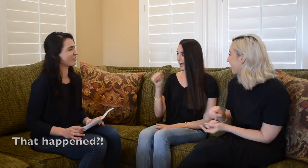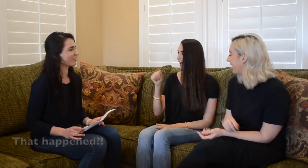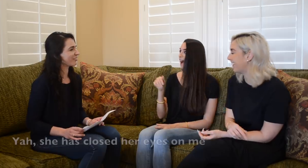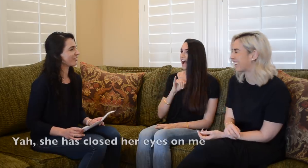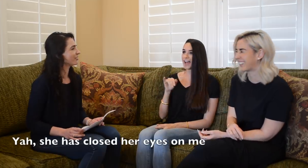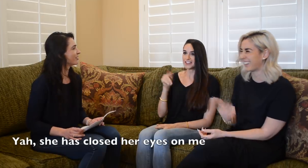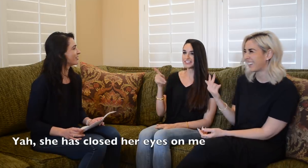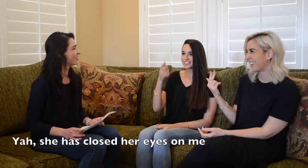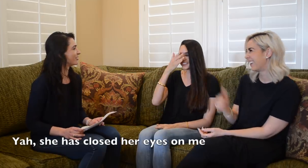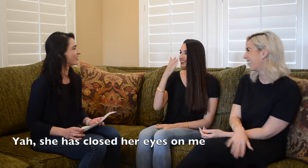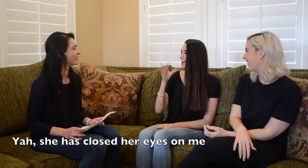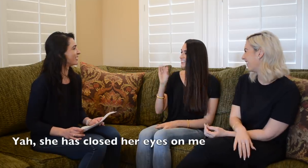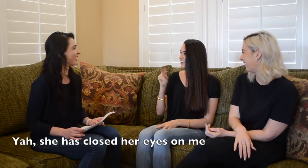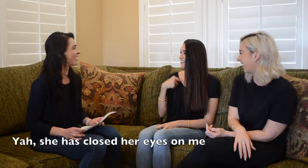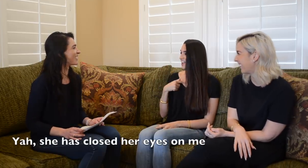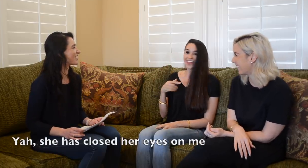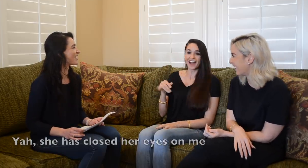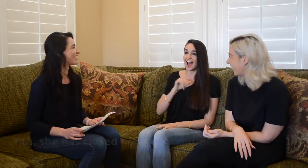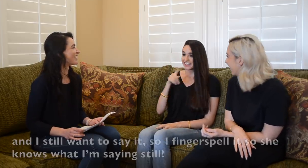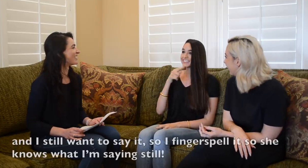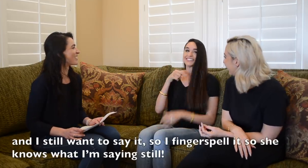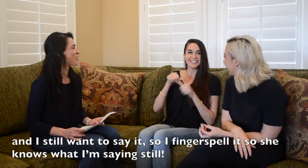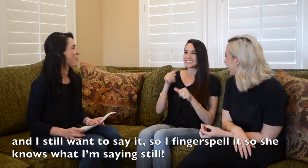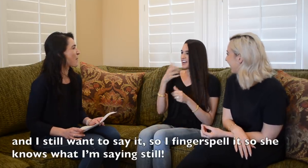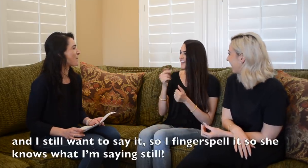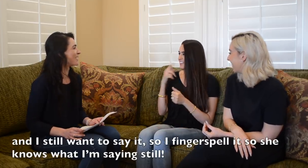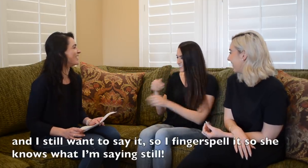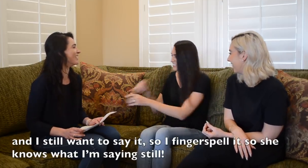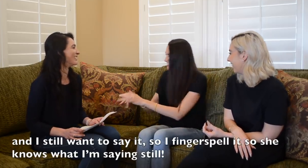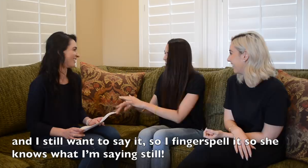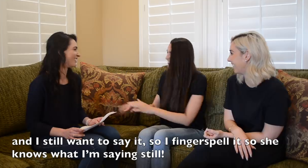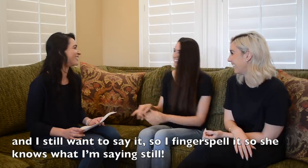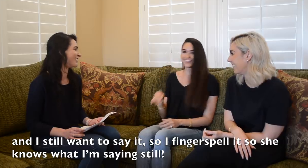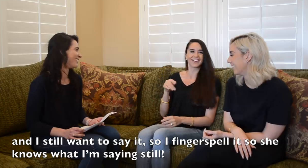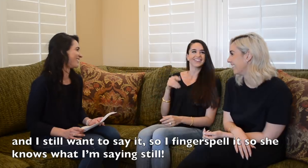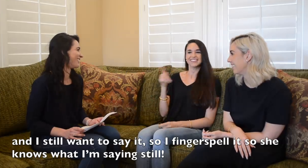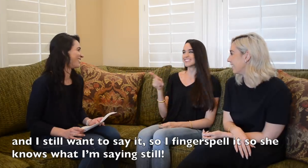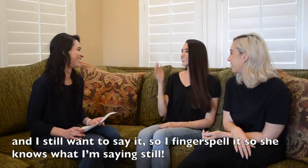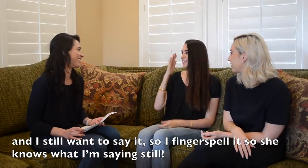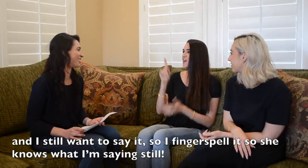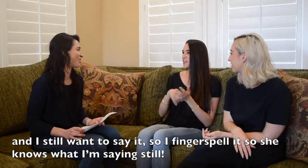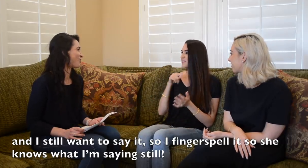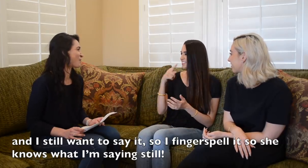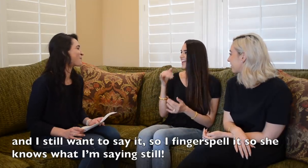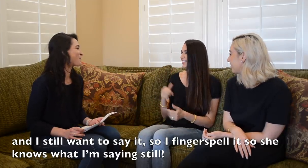Yeah. She's closed her eyes on me and I still want to say it, so fingerspell, she'll know what I'm saying